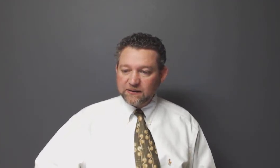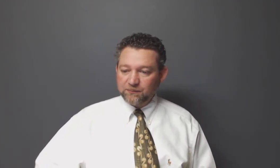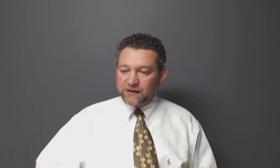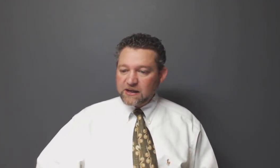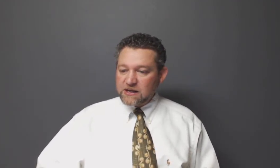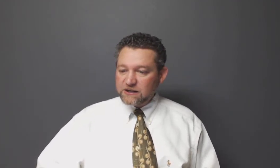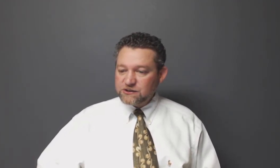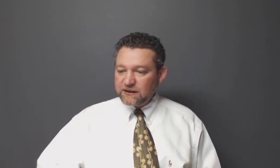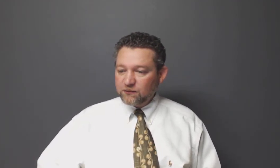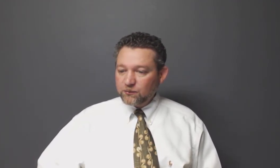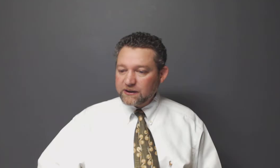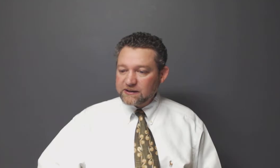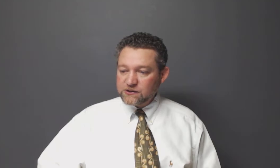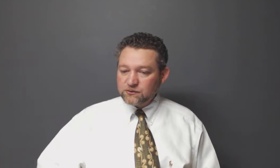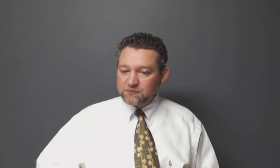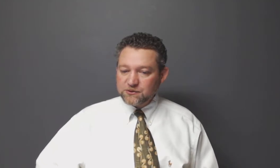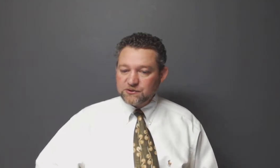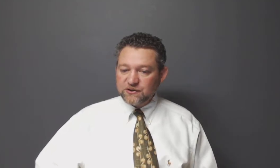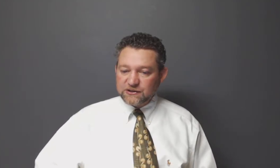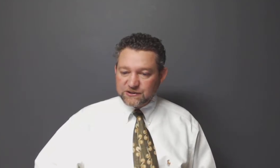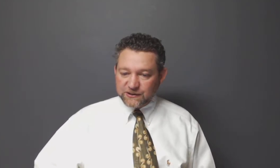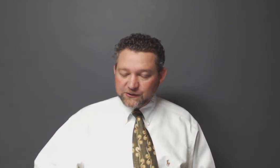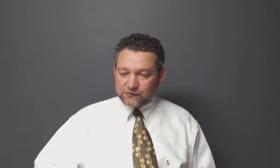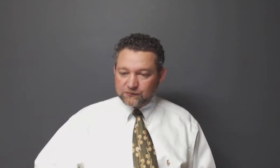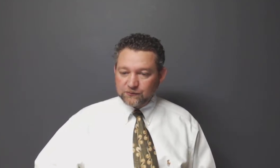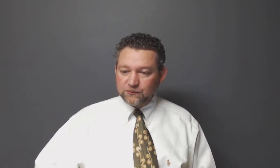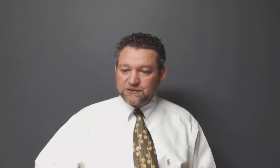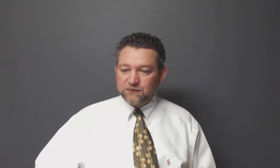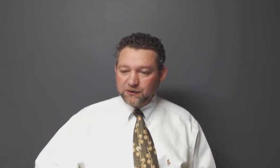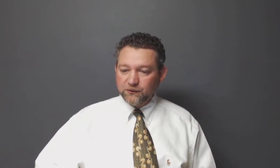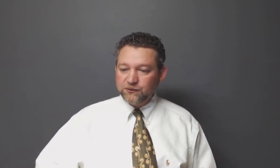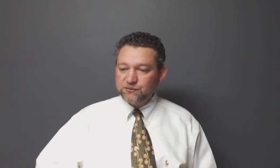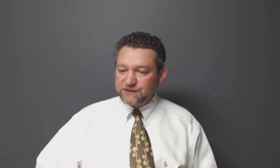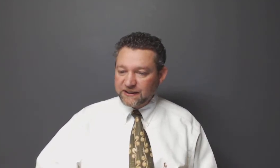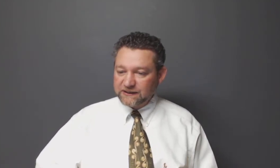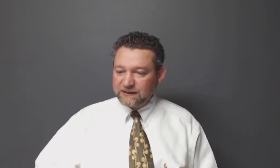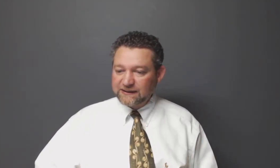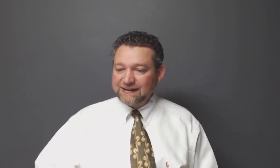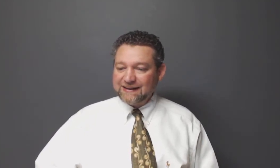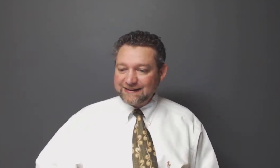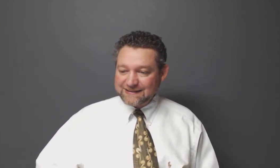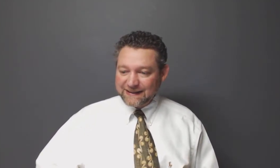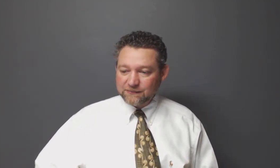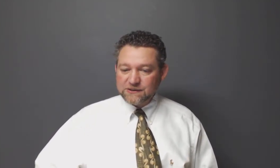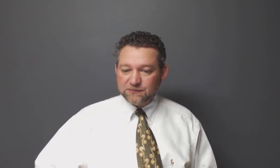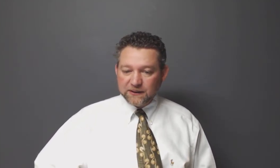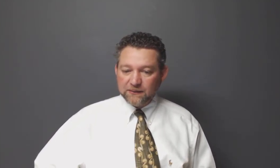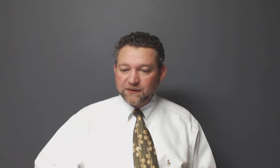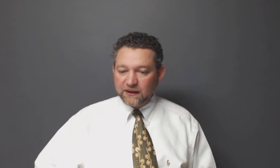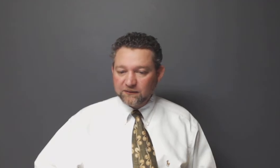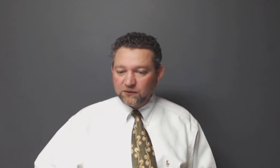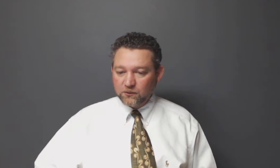them, did ye never read in the scriptures, the stone which the builders rejected, the same is become the head of the